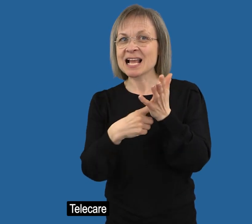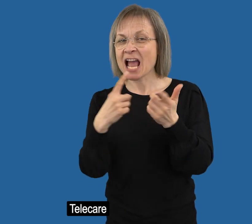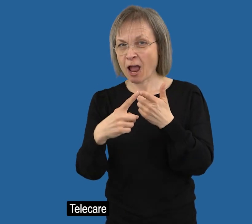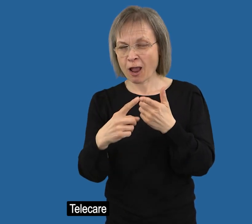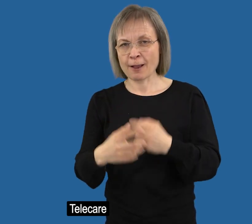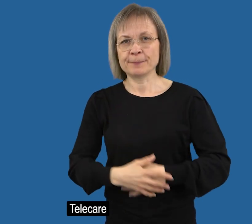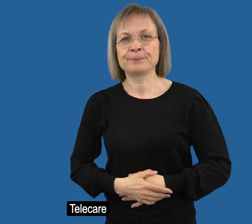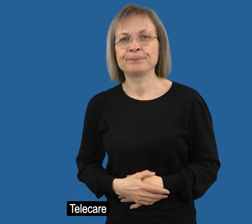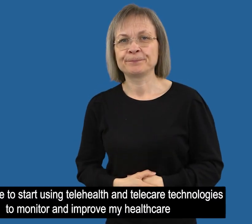Telecare.